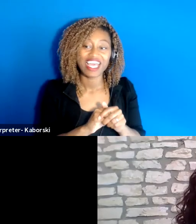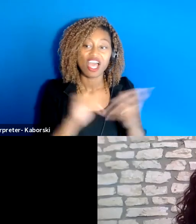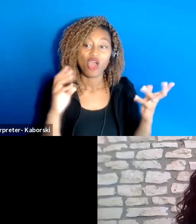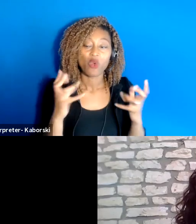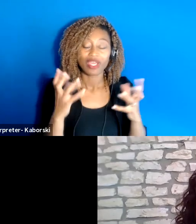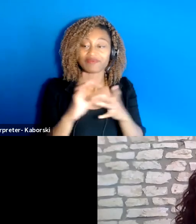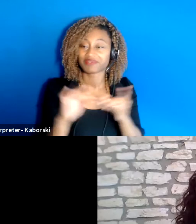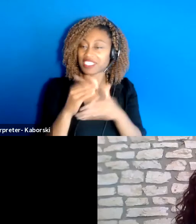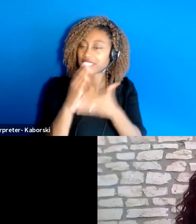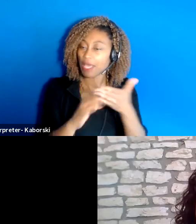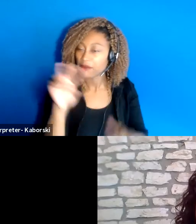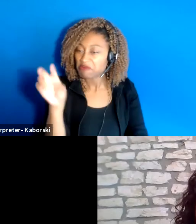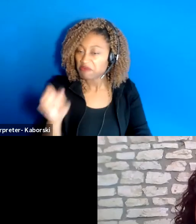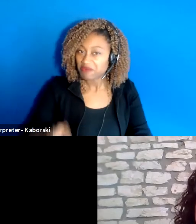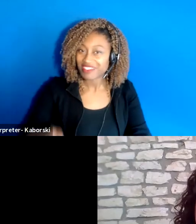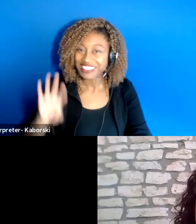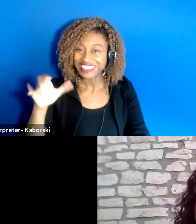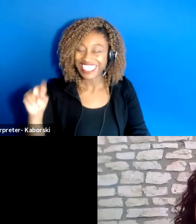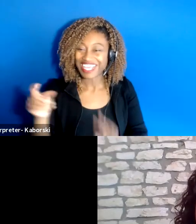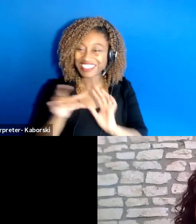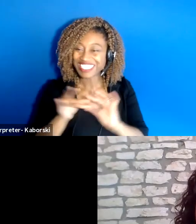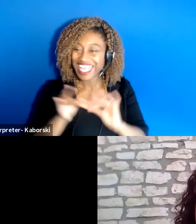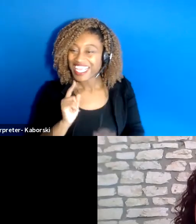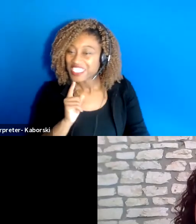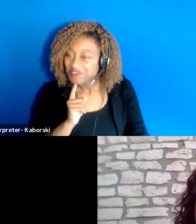of the chat coming in saying